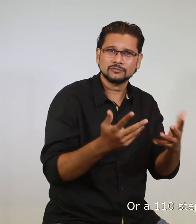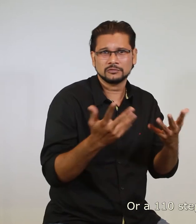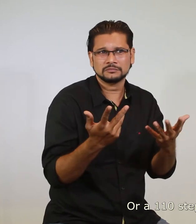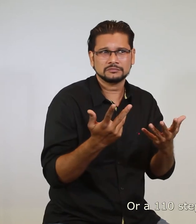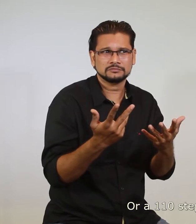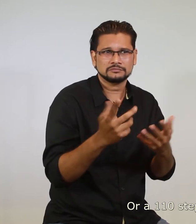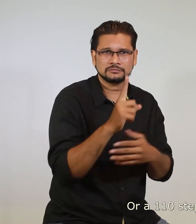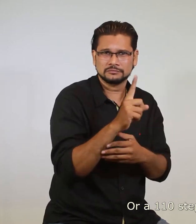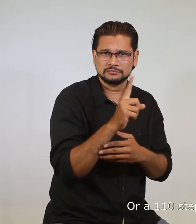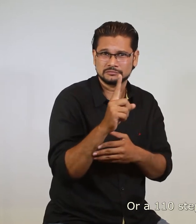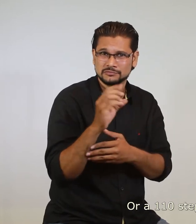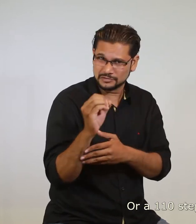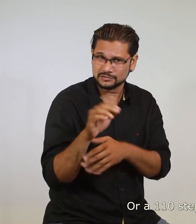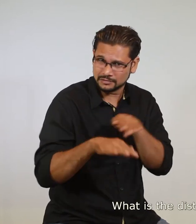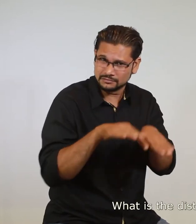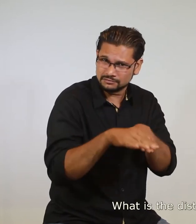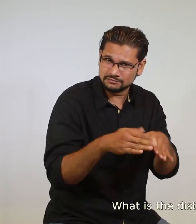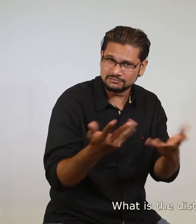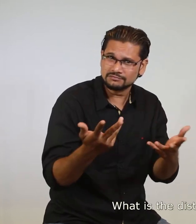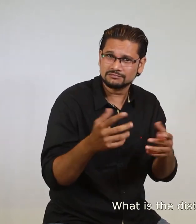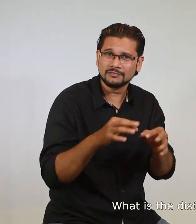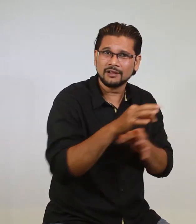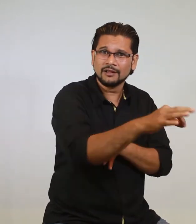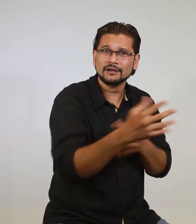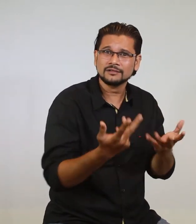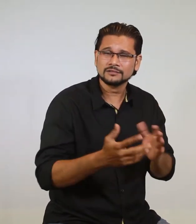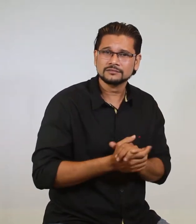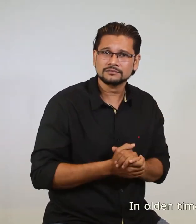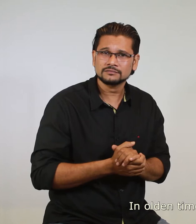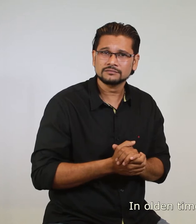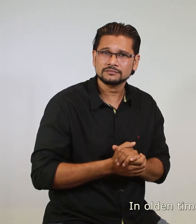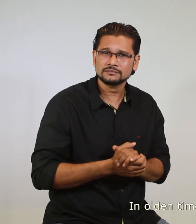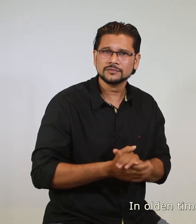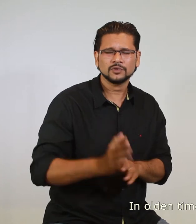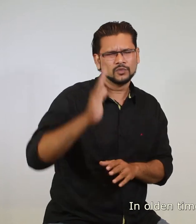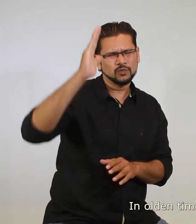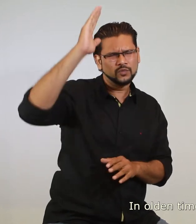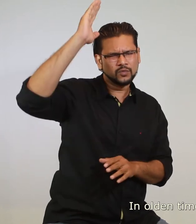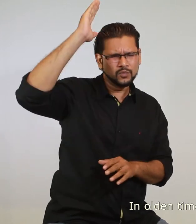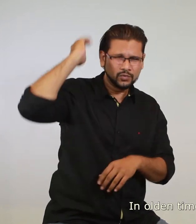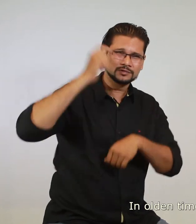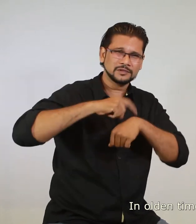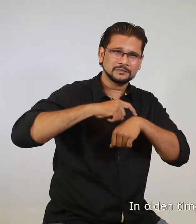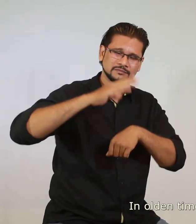Or 110 steps? What is the distance? In olden times,